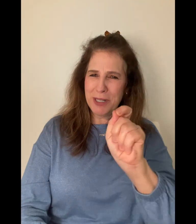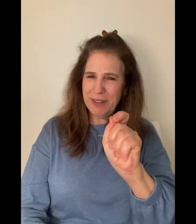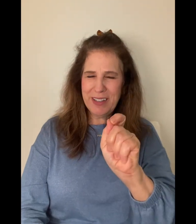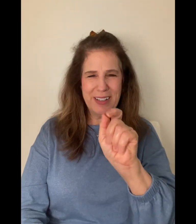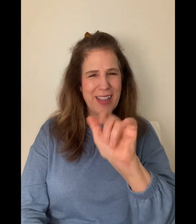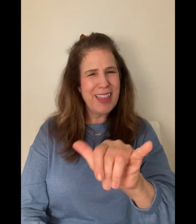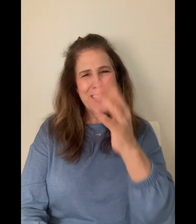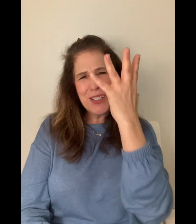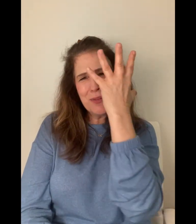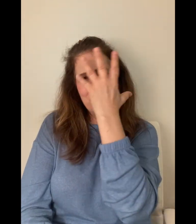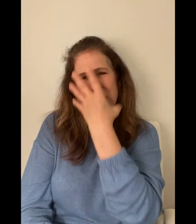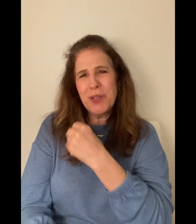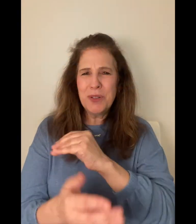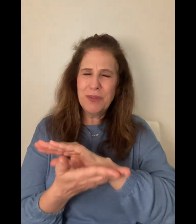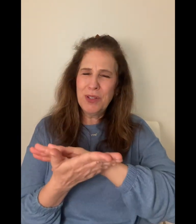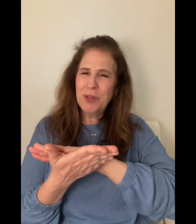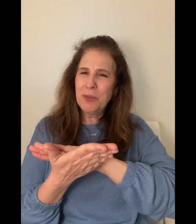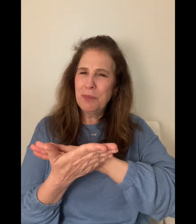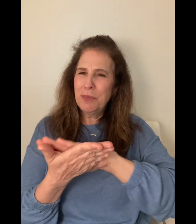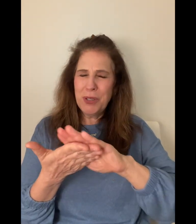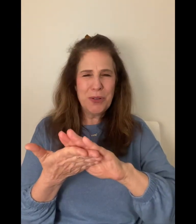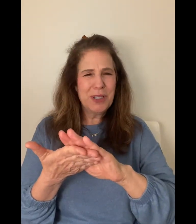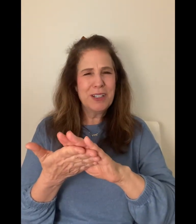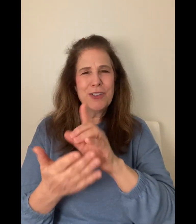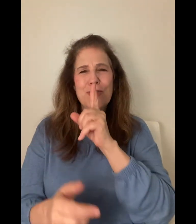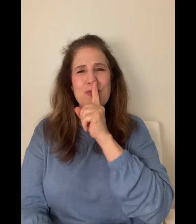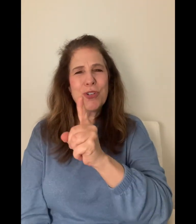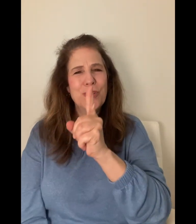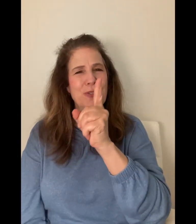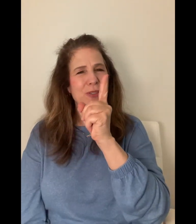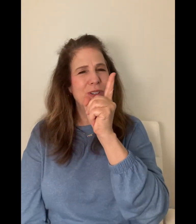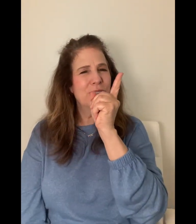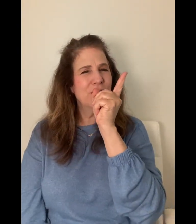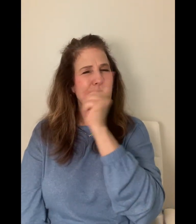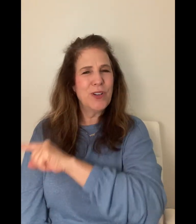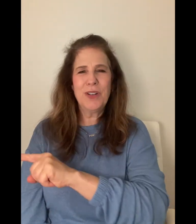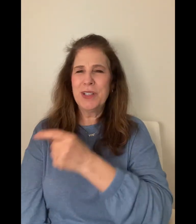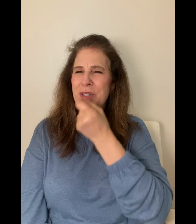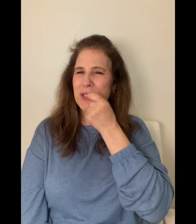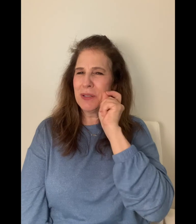be good and have children. That is an optimistic ending.